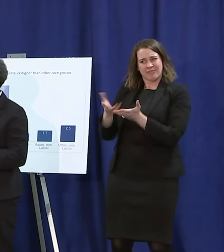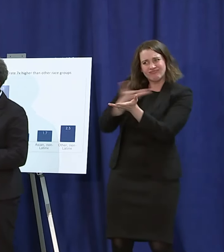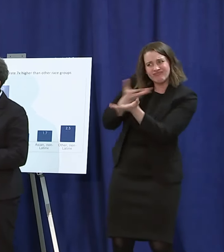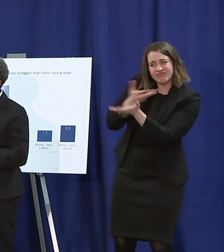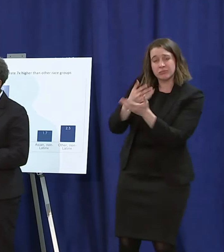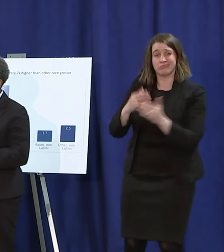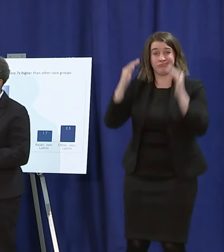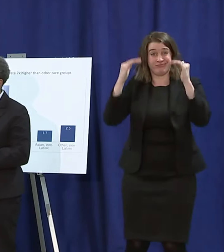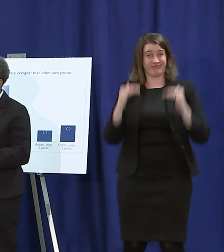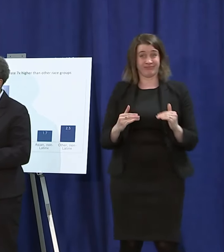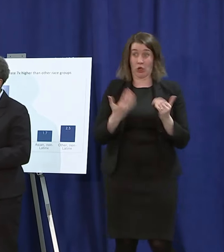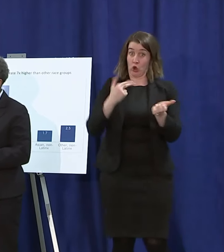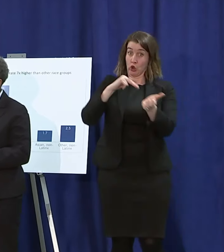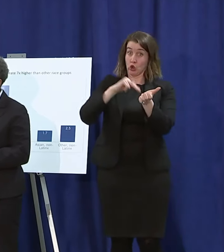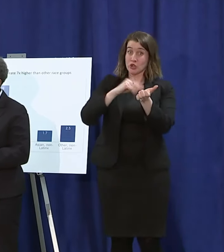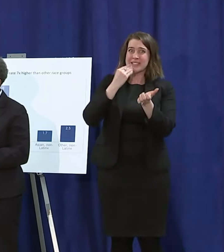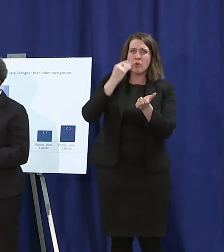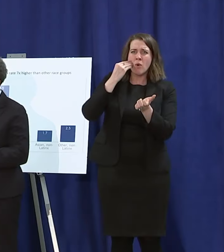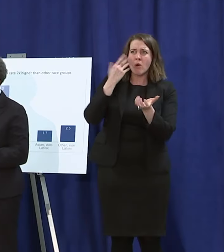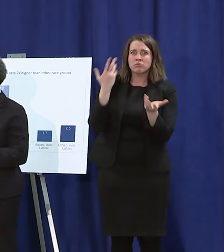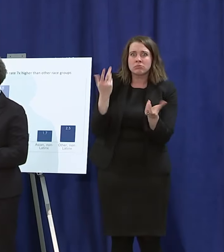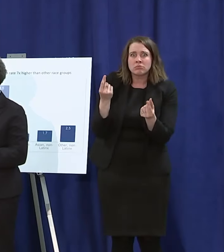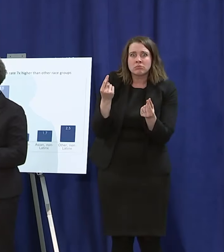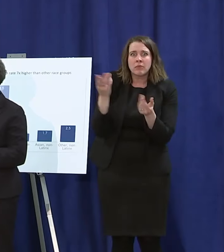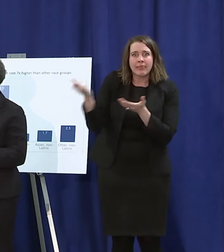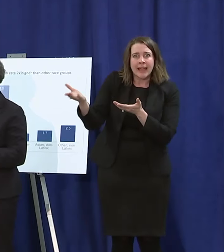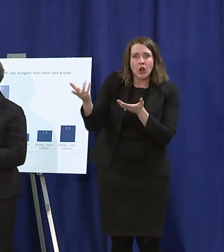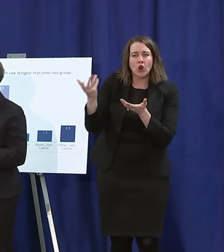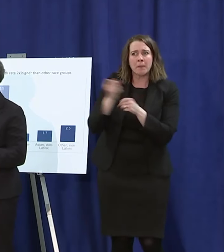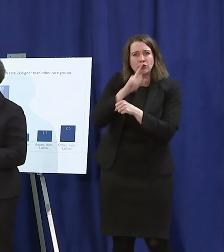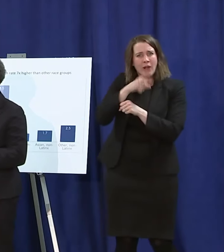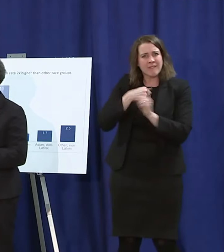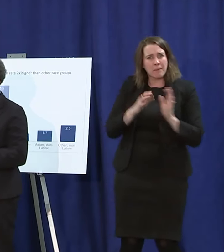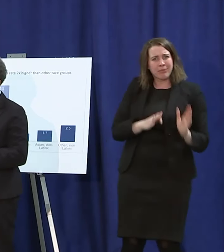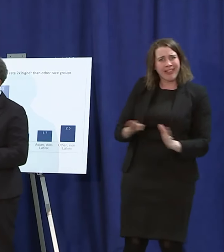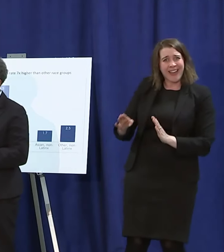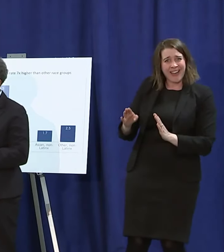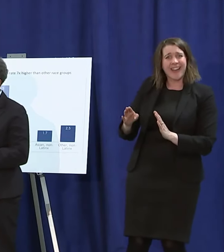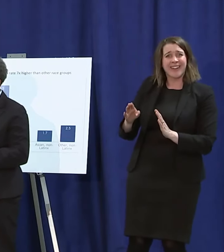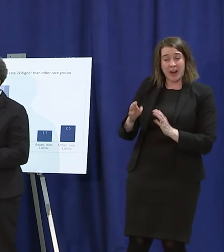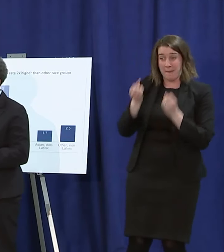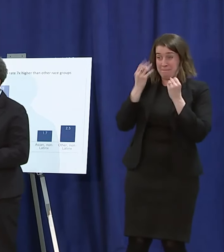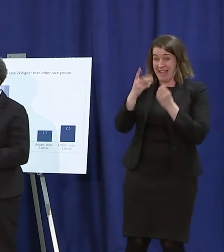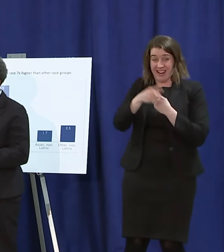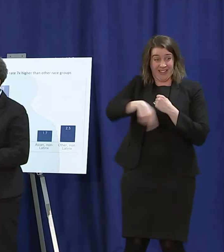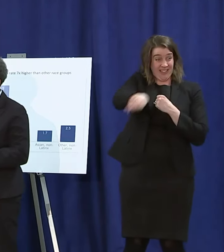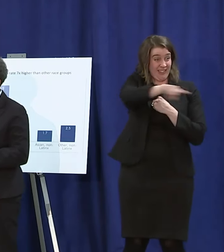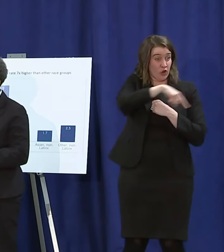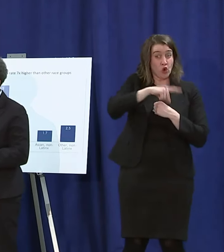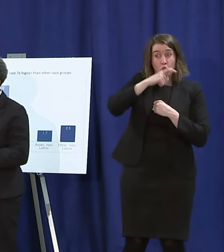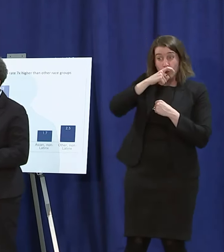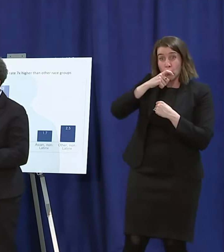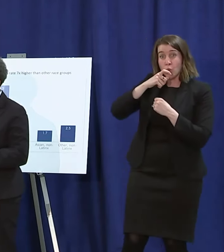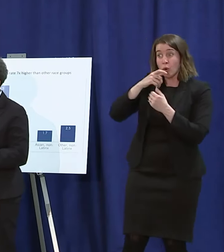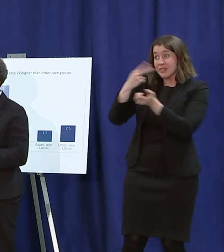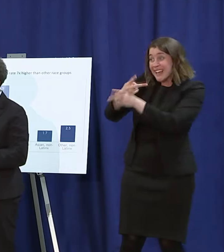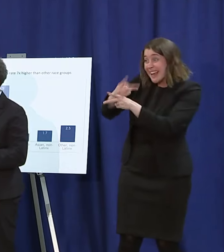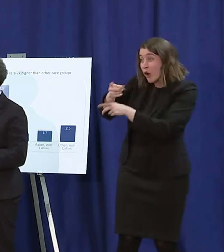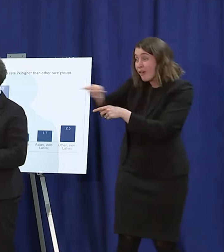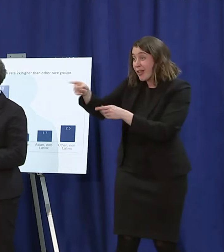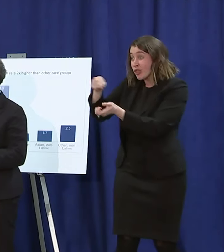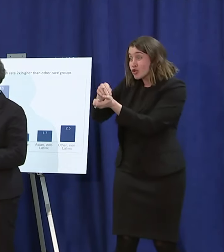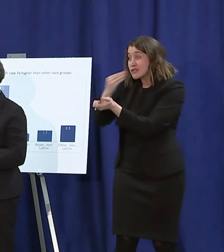And the people who are providing care to the elderly in the nursing homes, a lot of them are really in these communities that we're talking